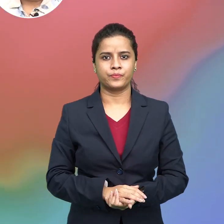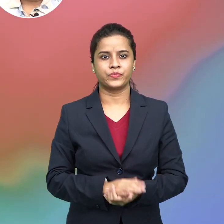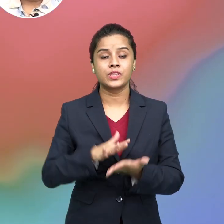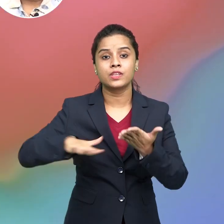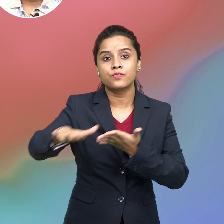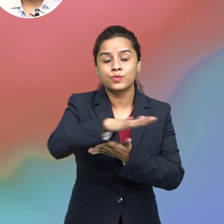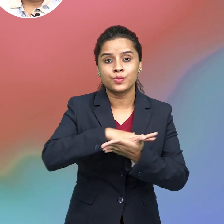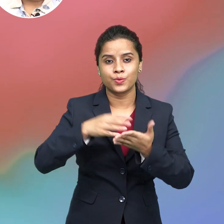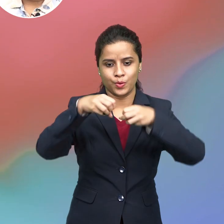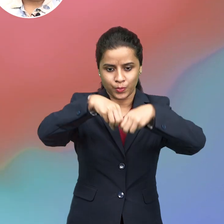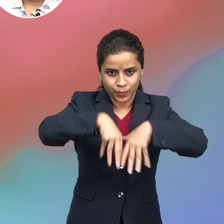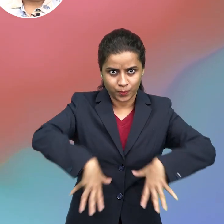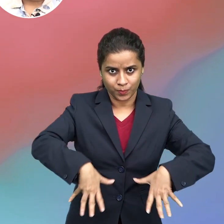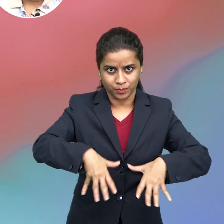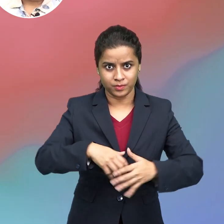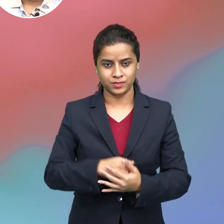the surface of roots,